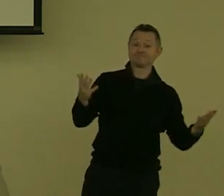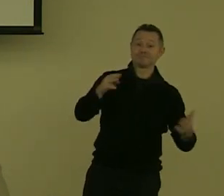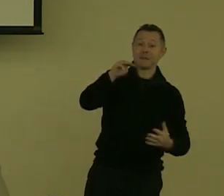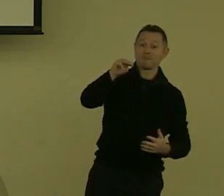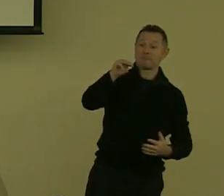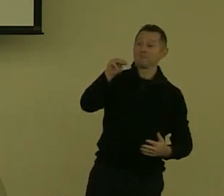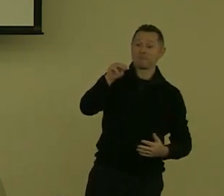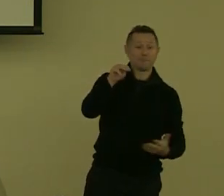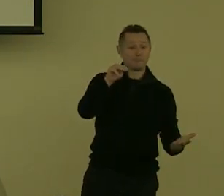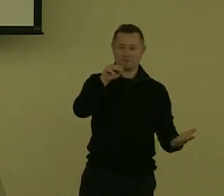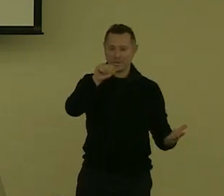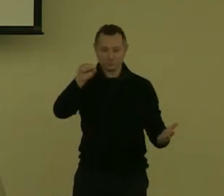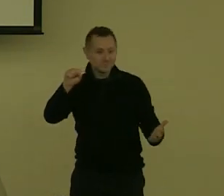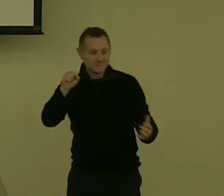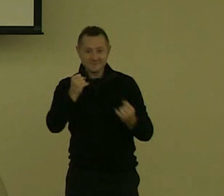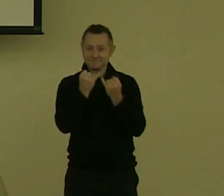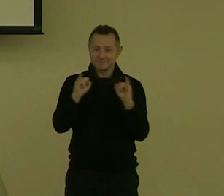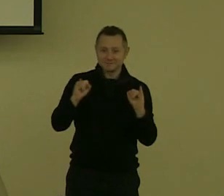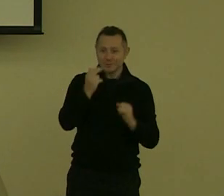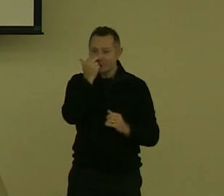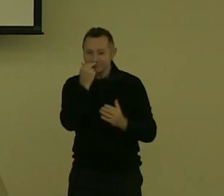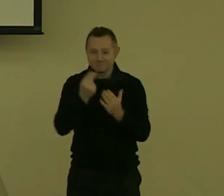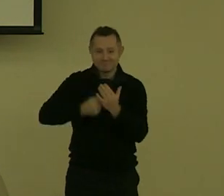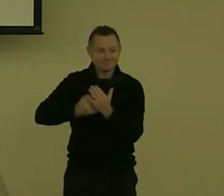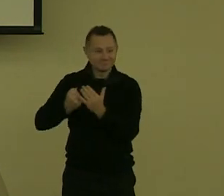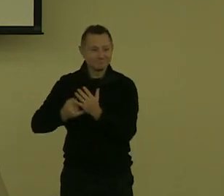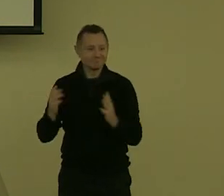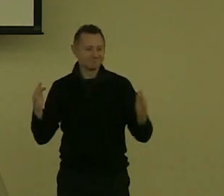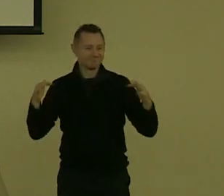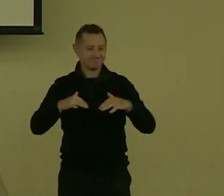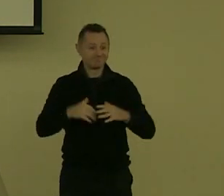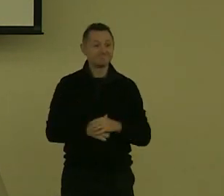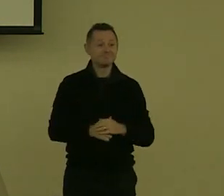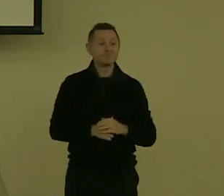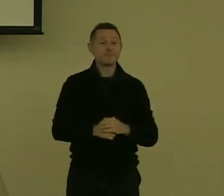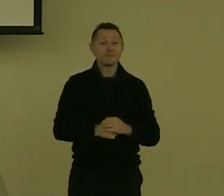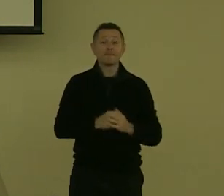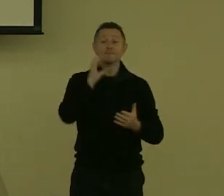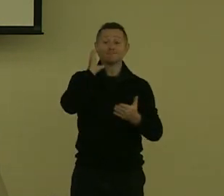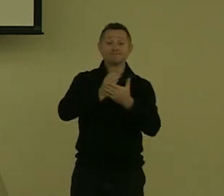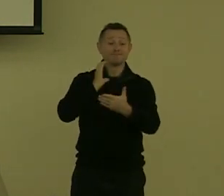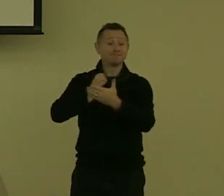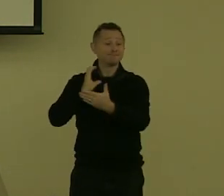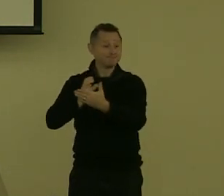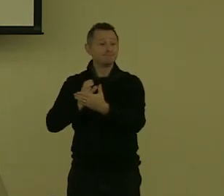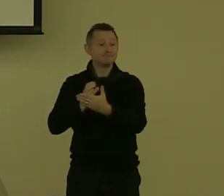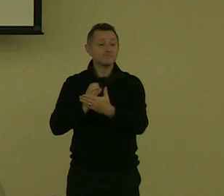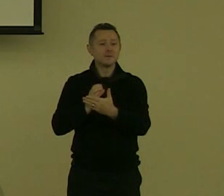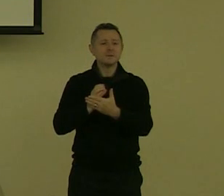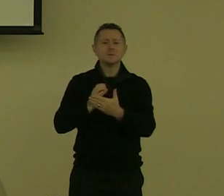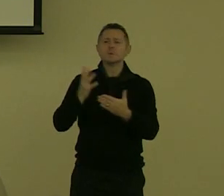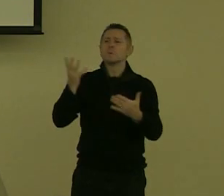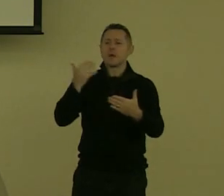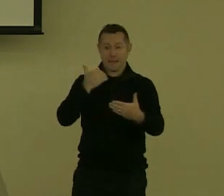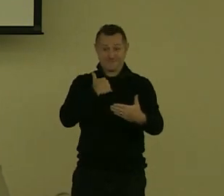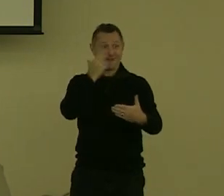comic scholarship and criticism. I'm your moderator, A. David Lewis. And